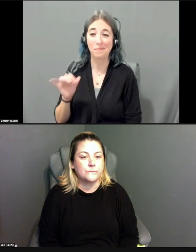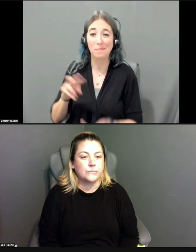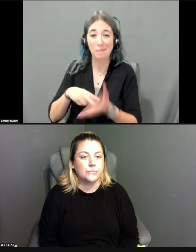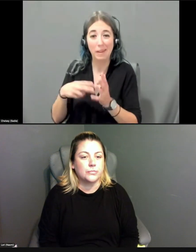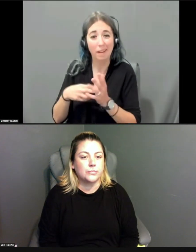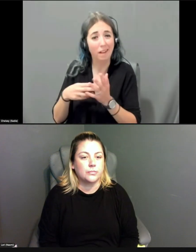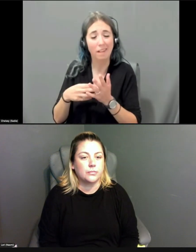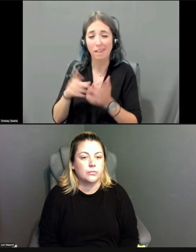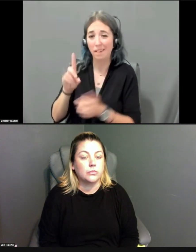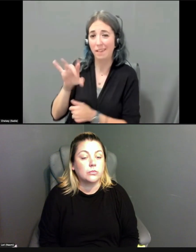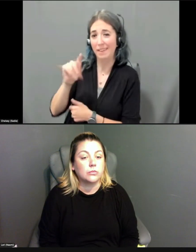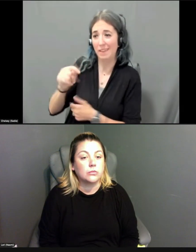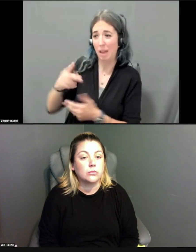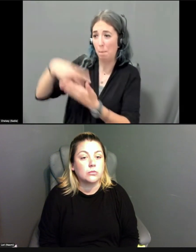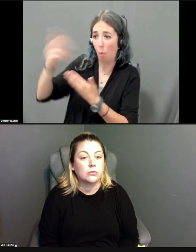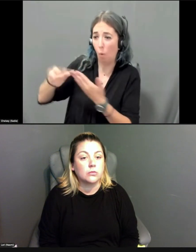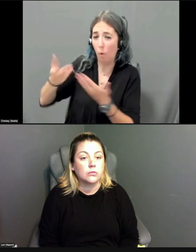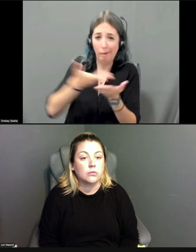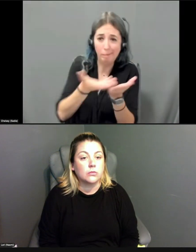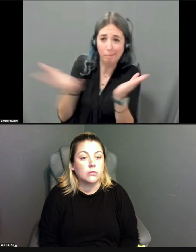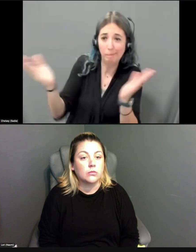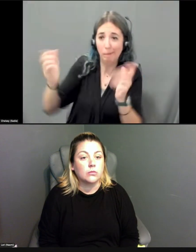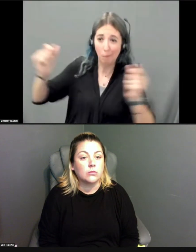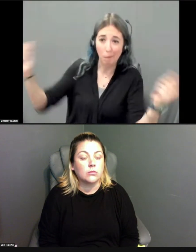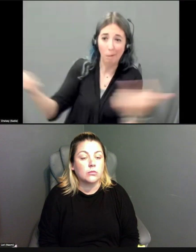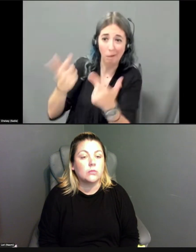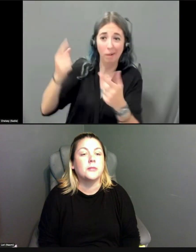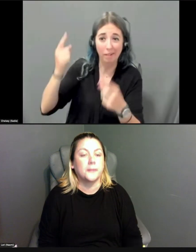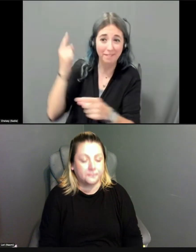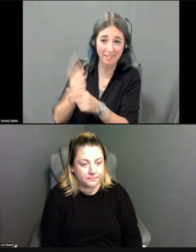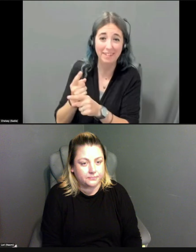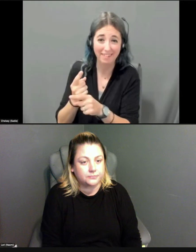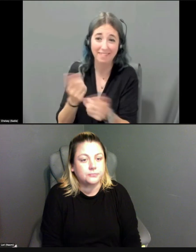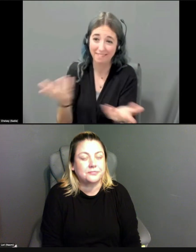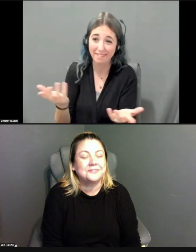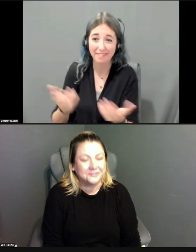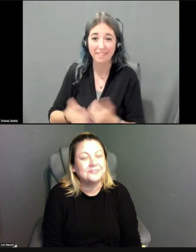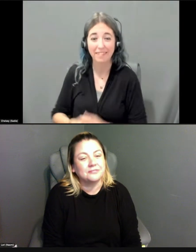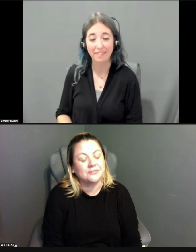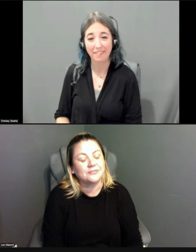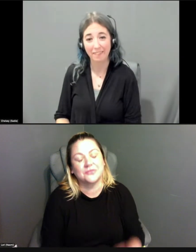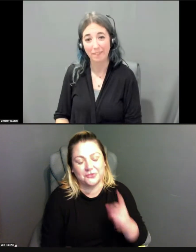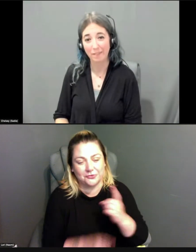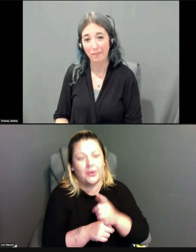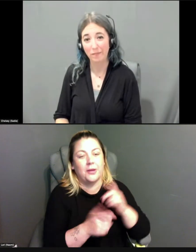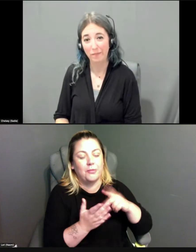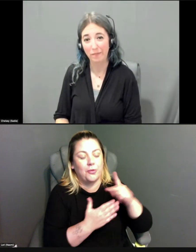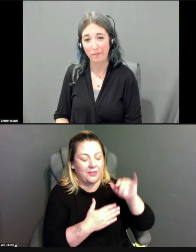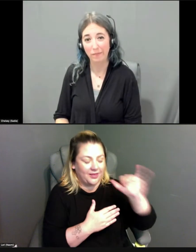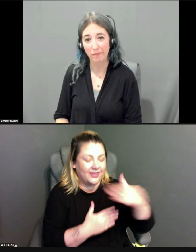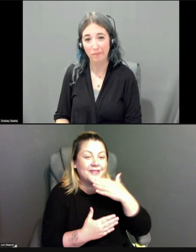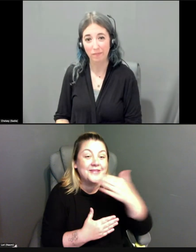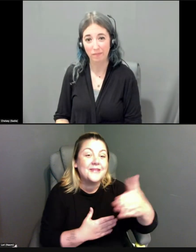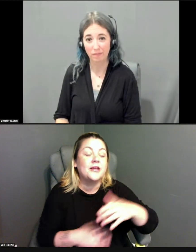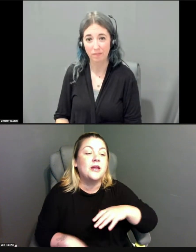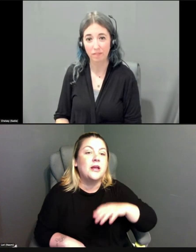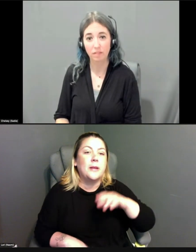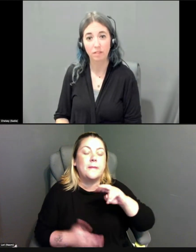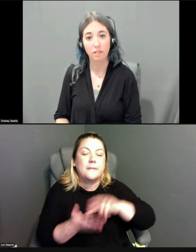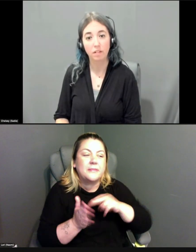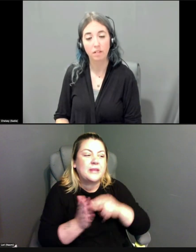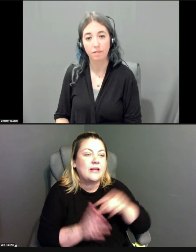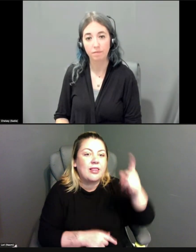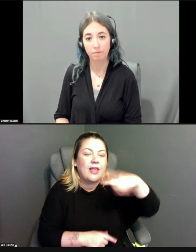that's out there. To sum up, yeah, exactly that. It's against a culture that pits us against each other and puts us